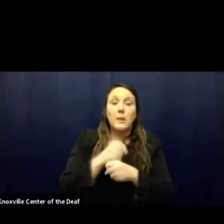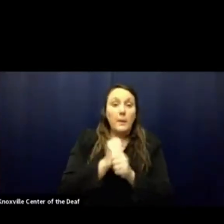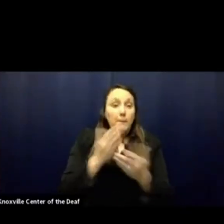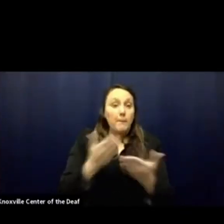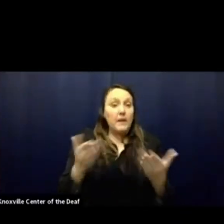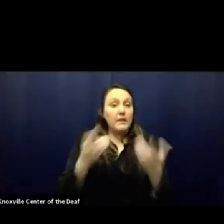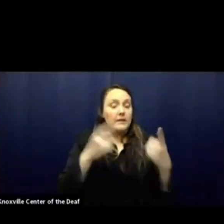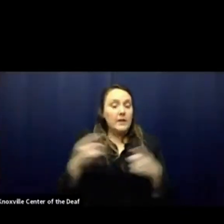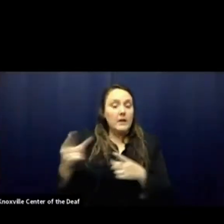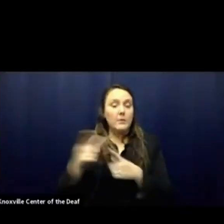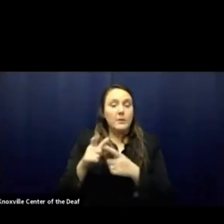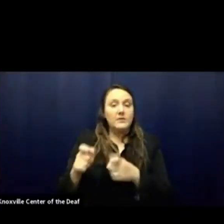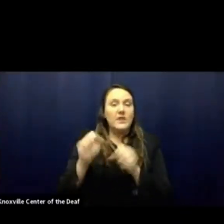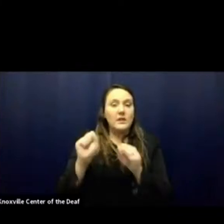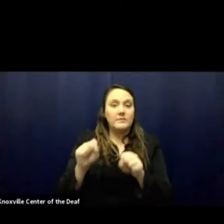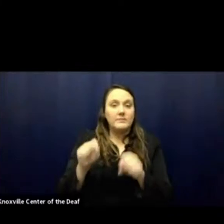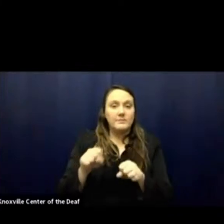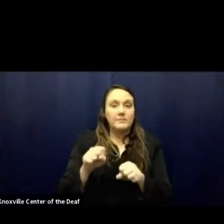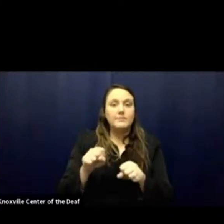as quickly as possible,